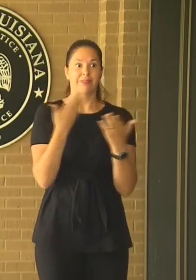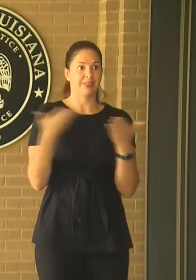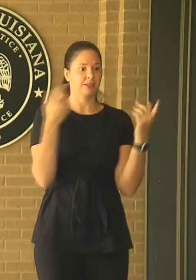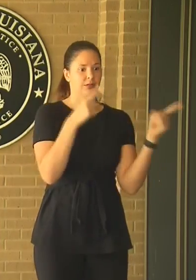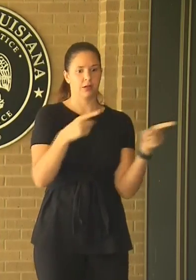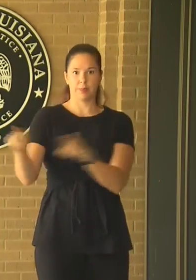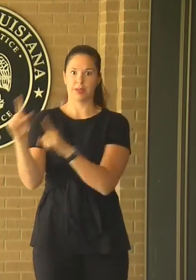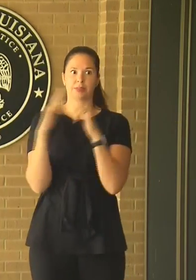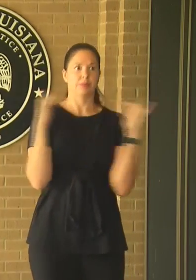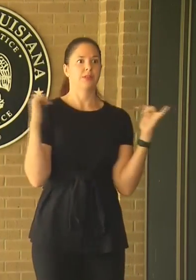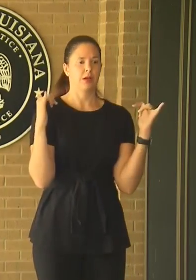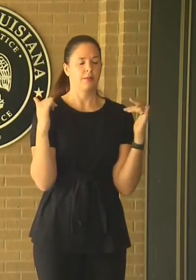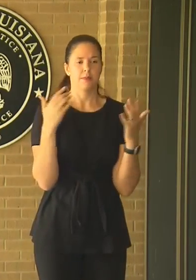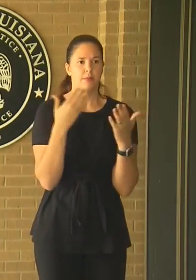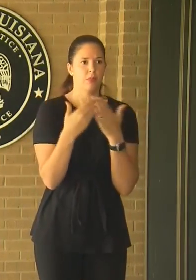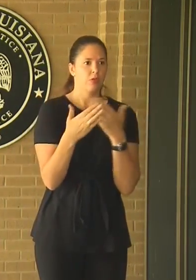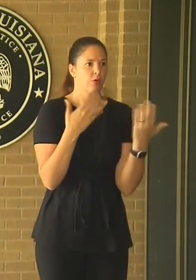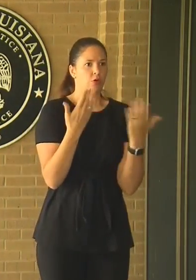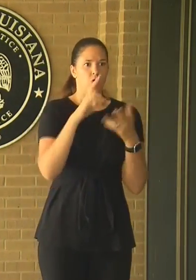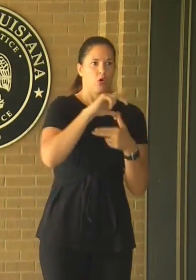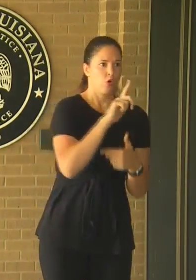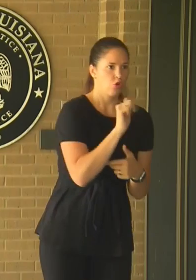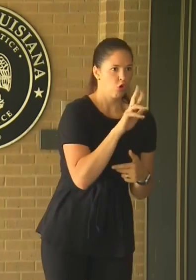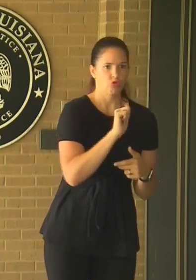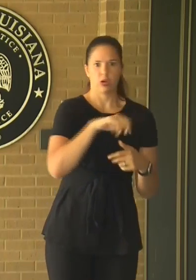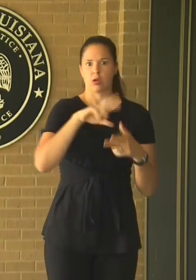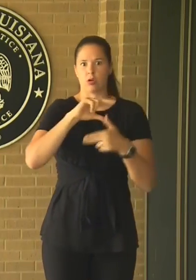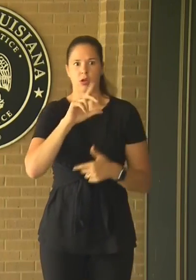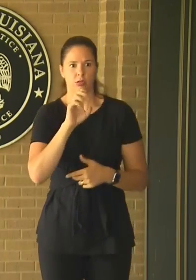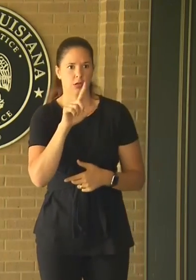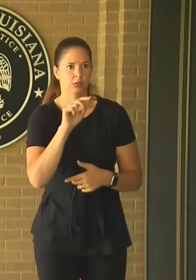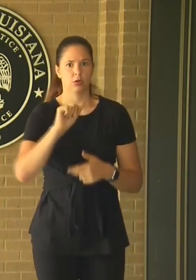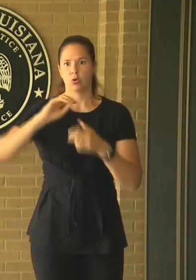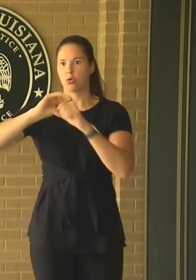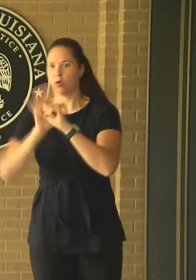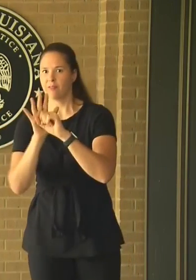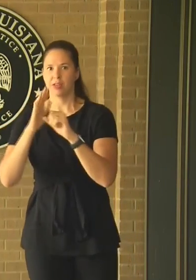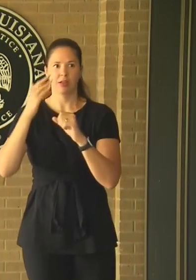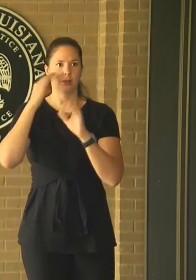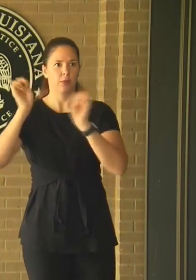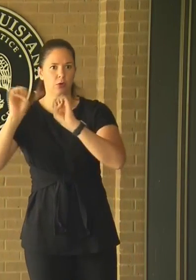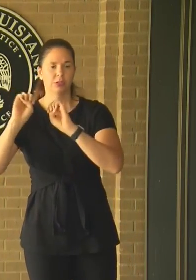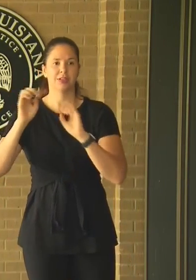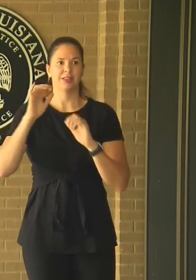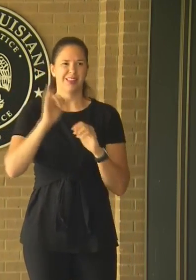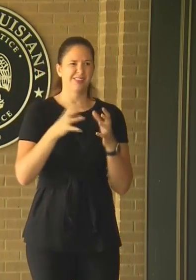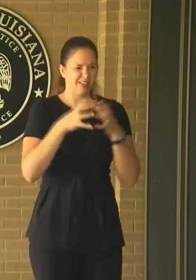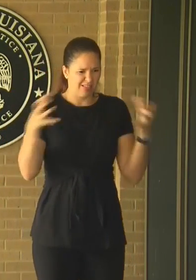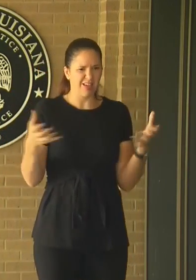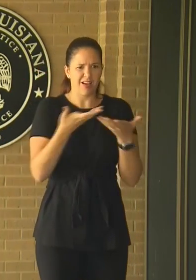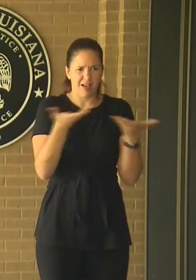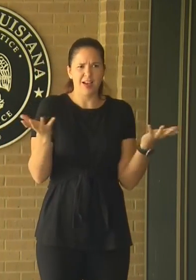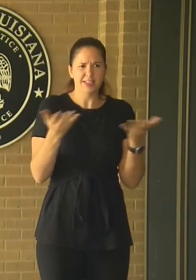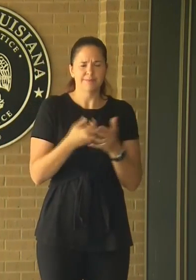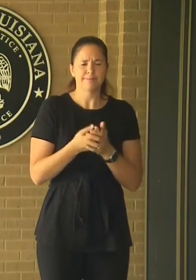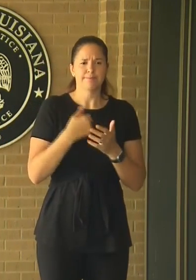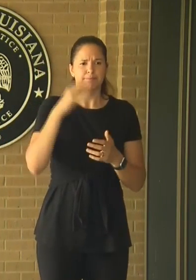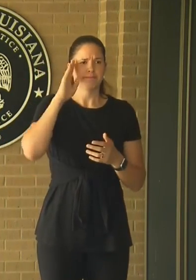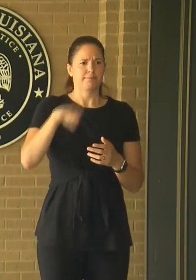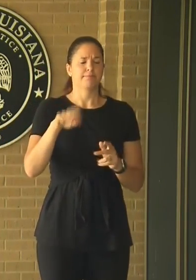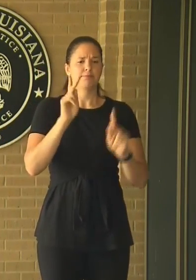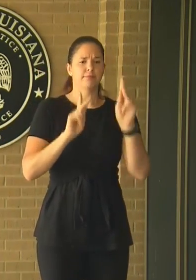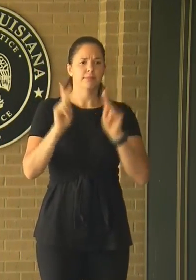time, whether it's Laura, whether it's Delta, whether it's the COVID public health emergency, that's an awful lot. I know that there are people